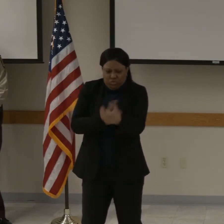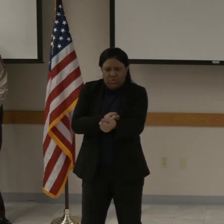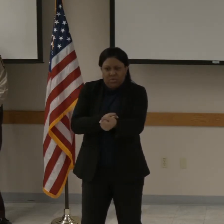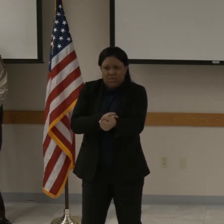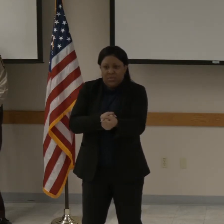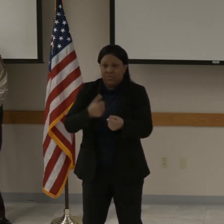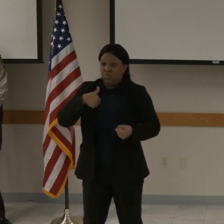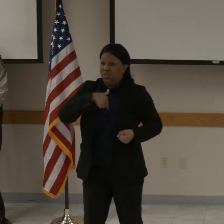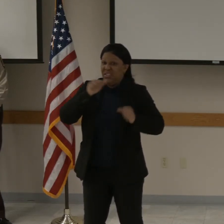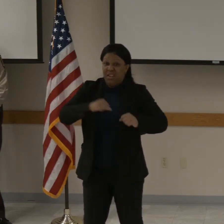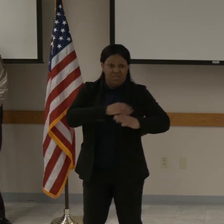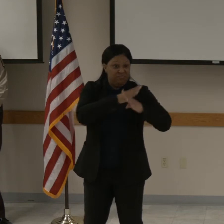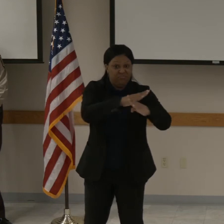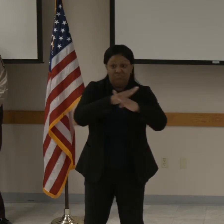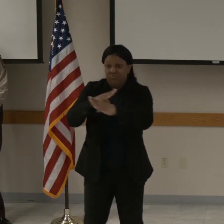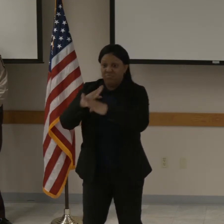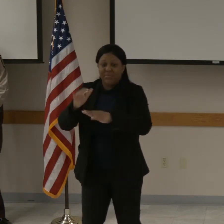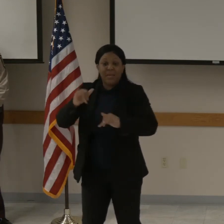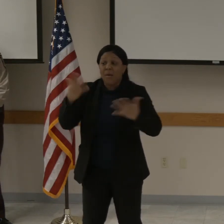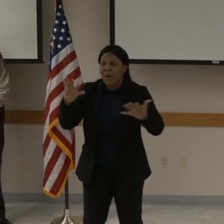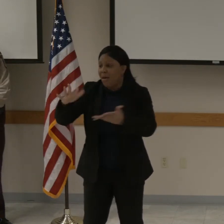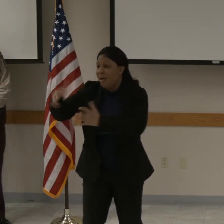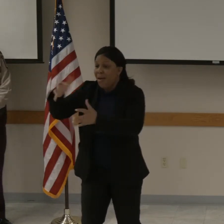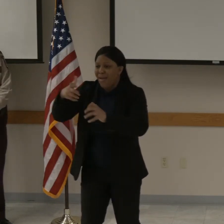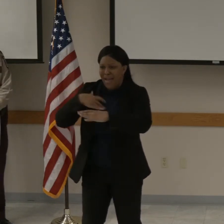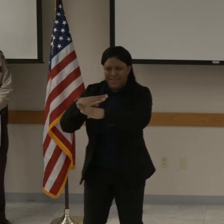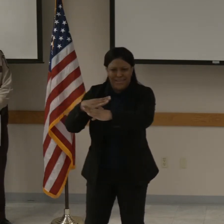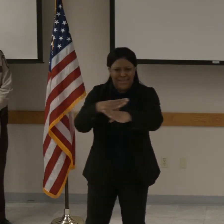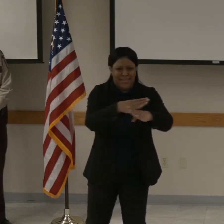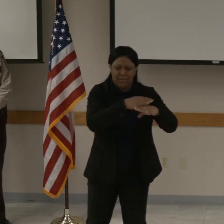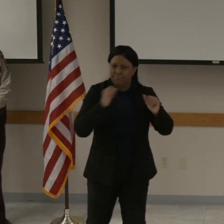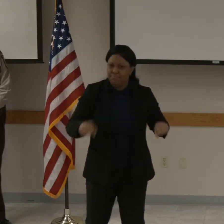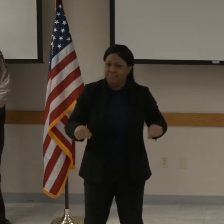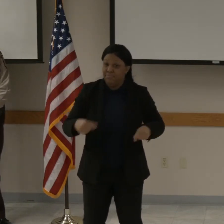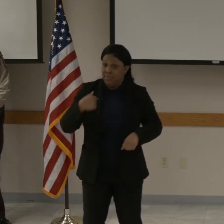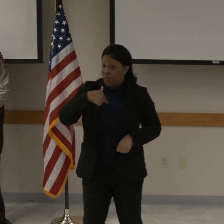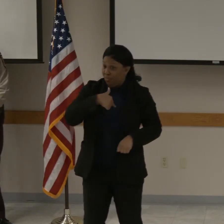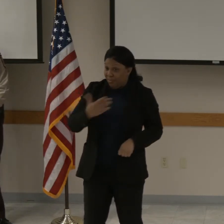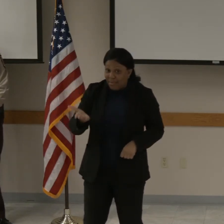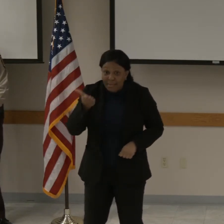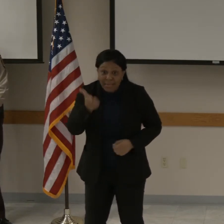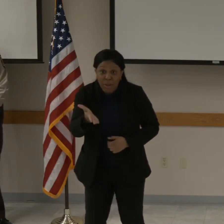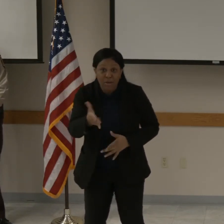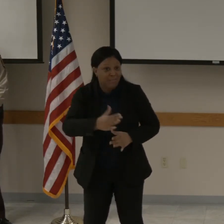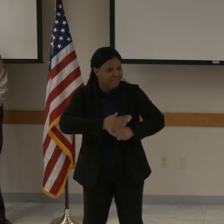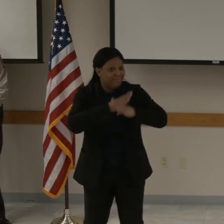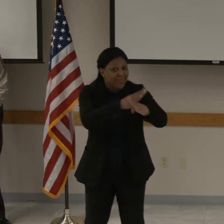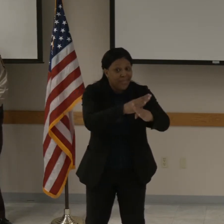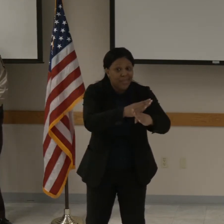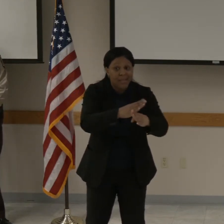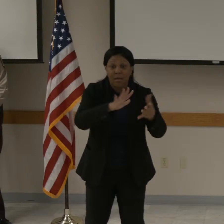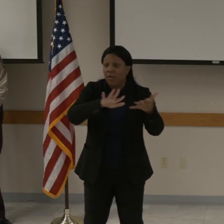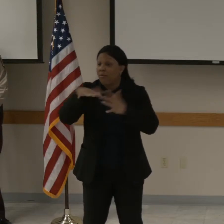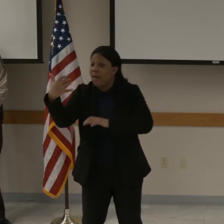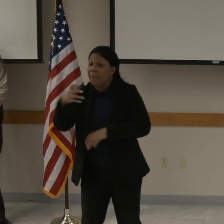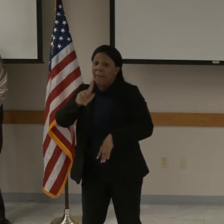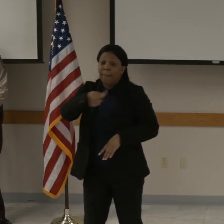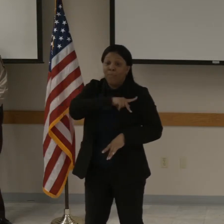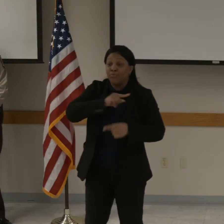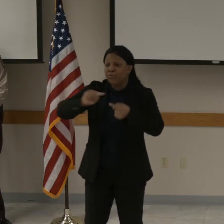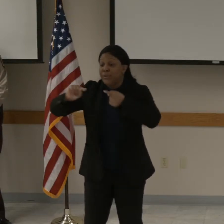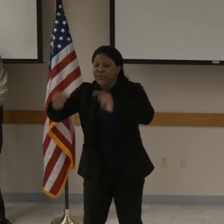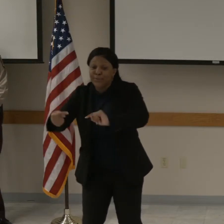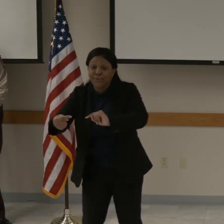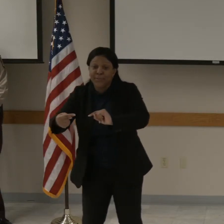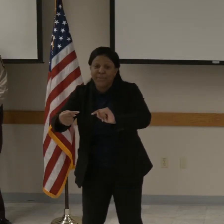happening. And while we're there to prevent riots, destruction of property, personal injury, attacks on others, we are